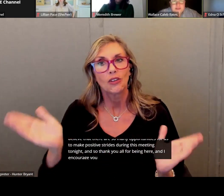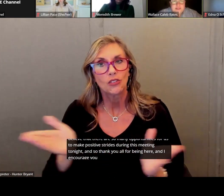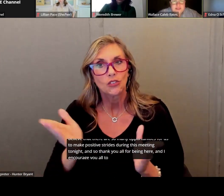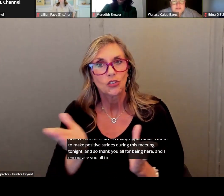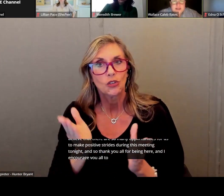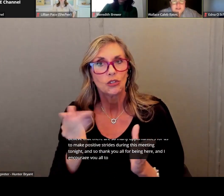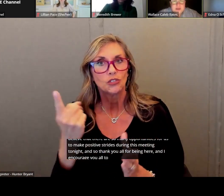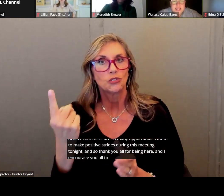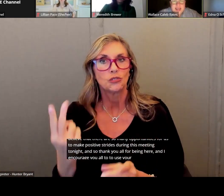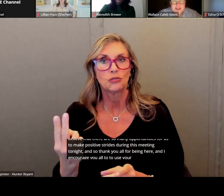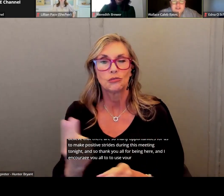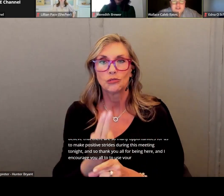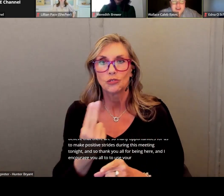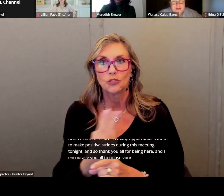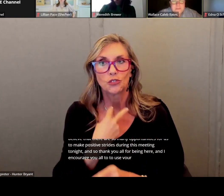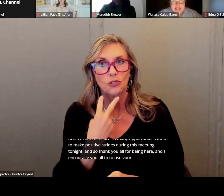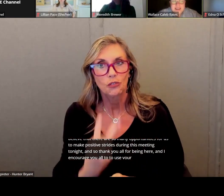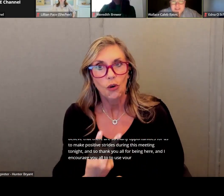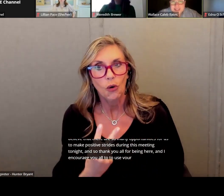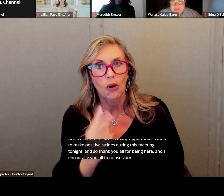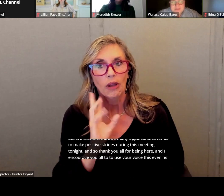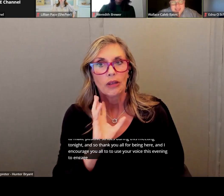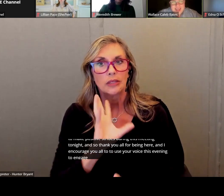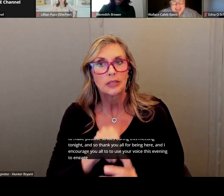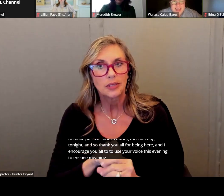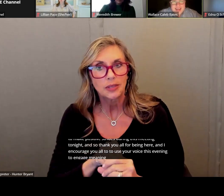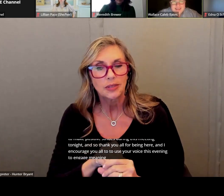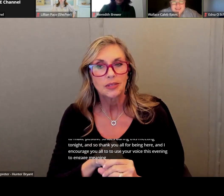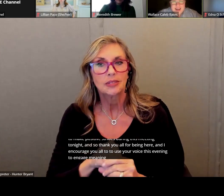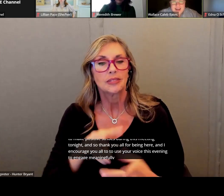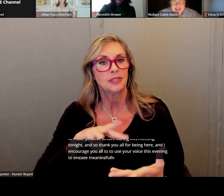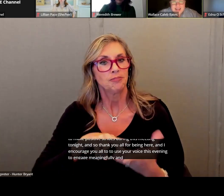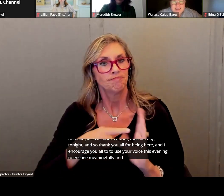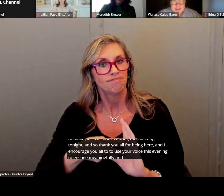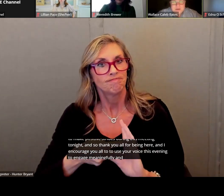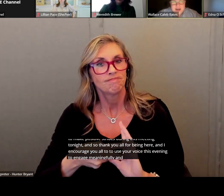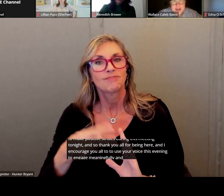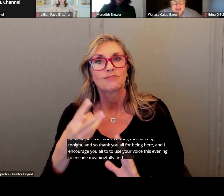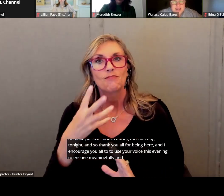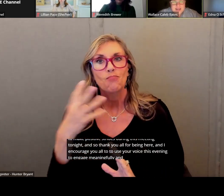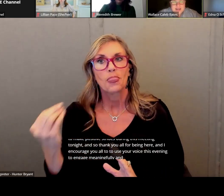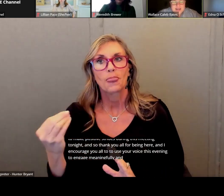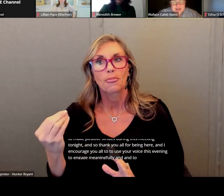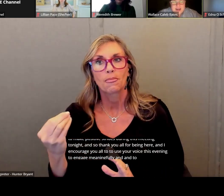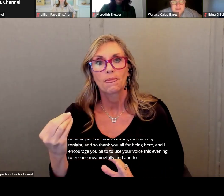this evening to engage meaningfully and to